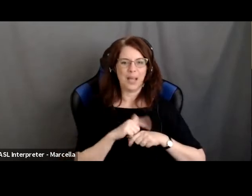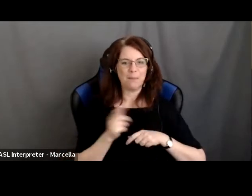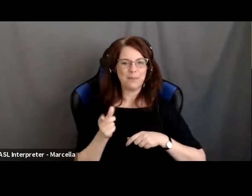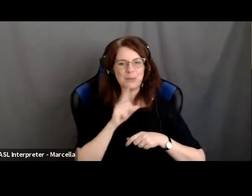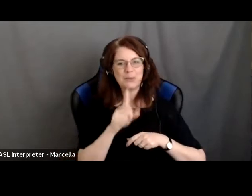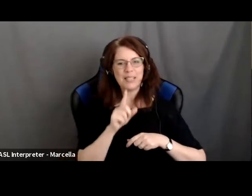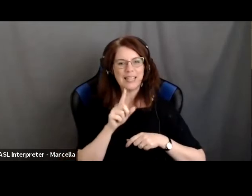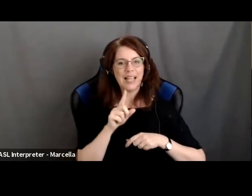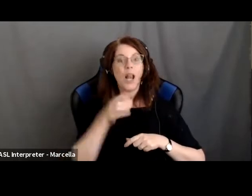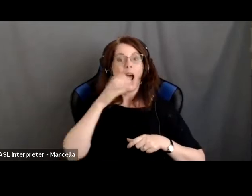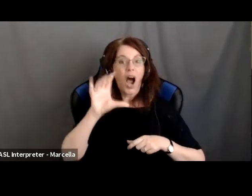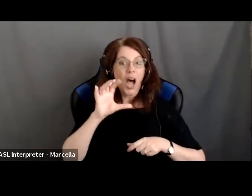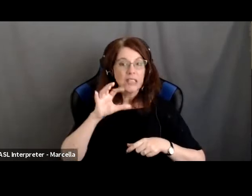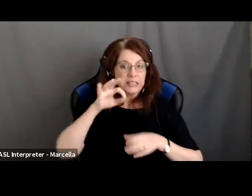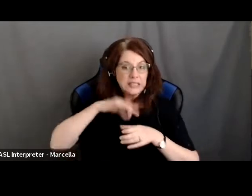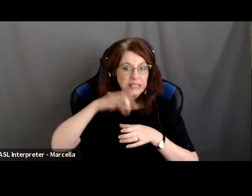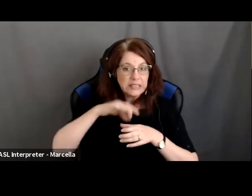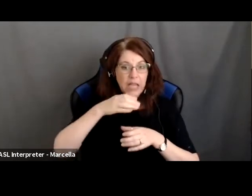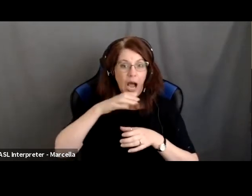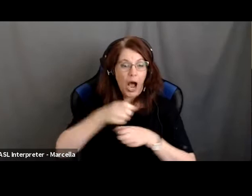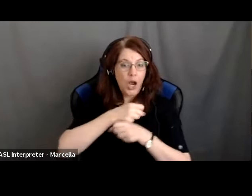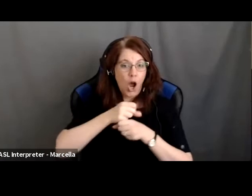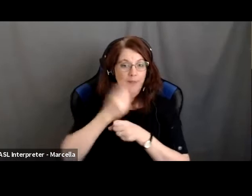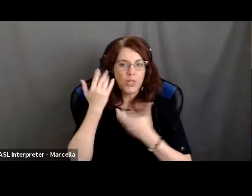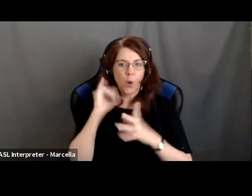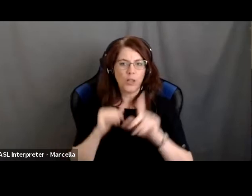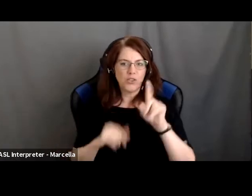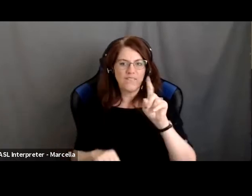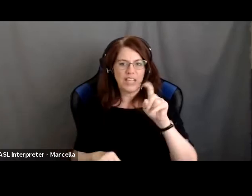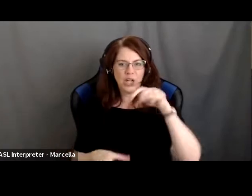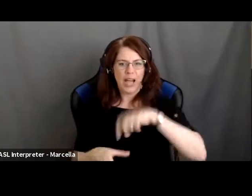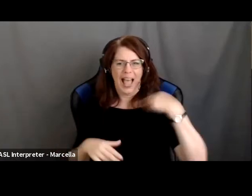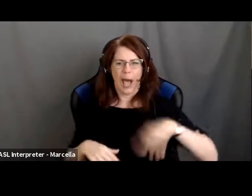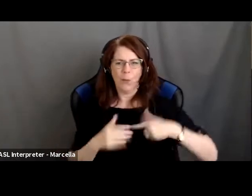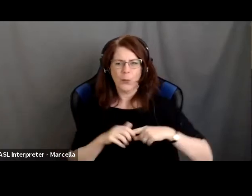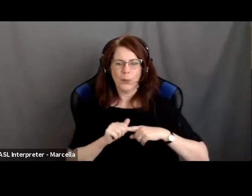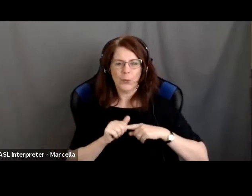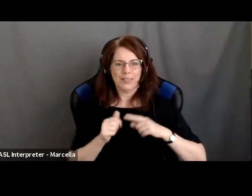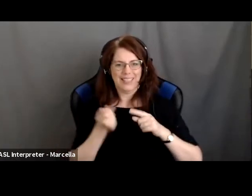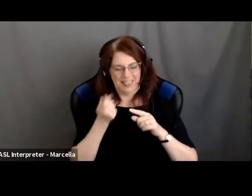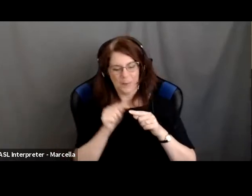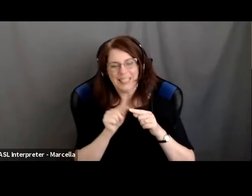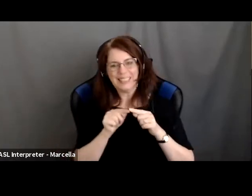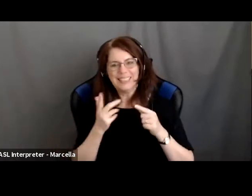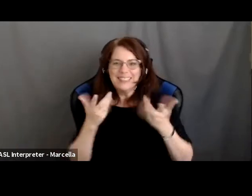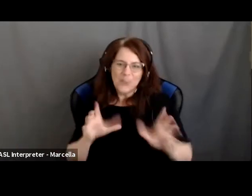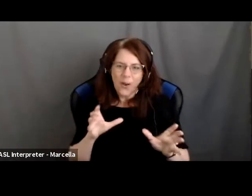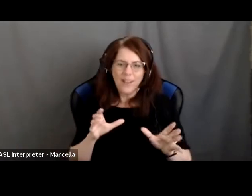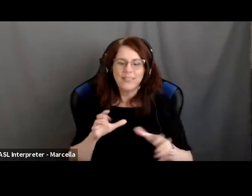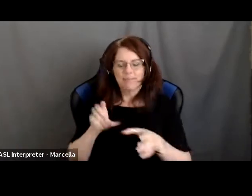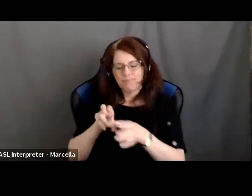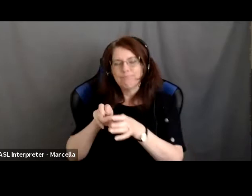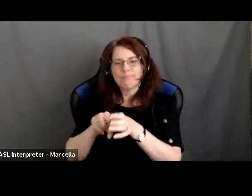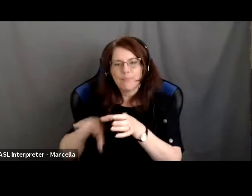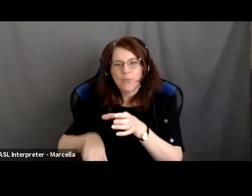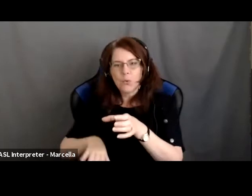really good for like hot teas or hot coffees if you don't want to burn your finger just a little bit to know when it's coming